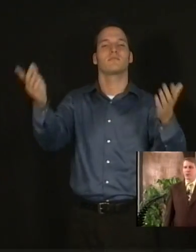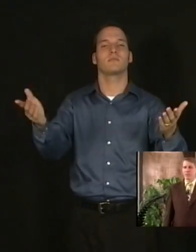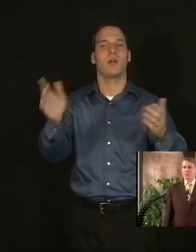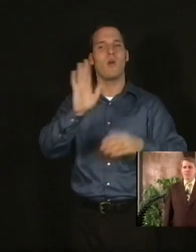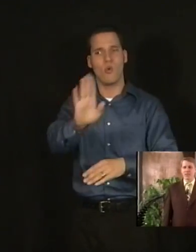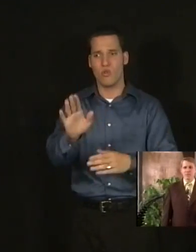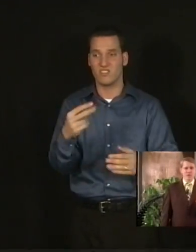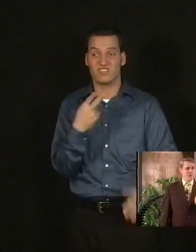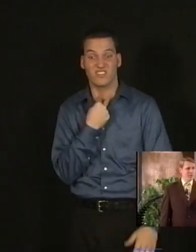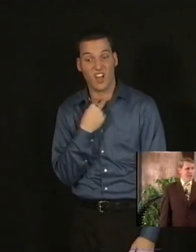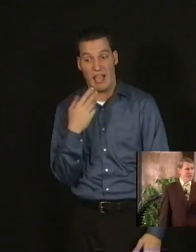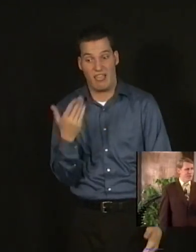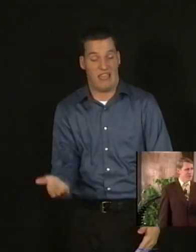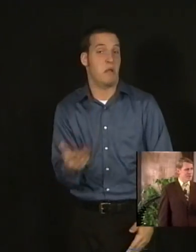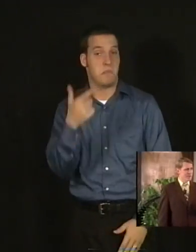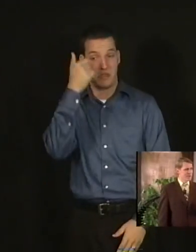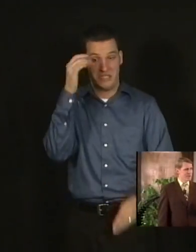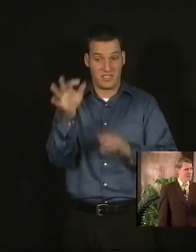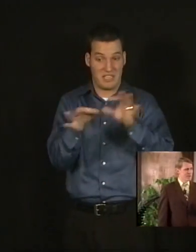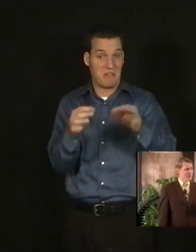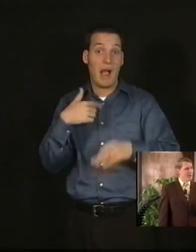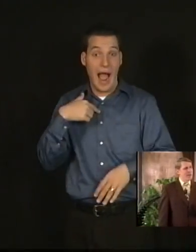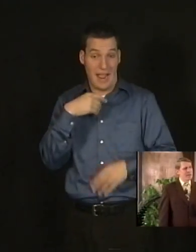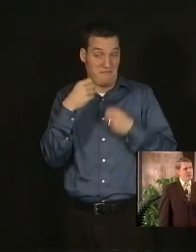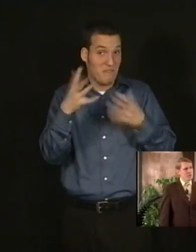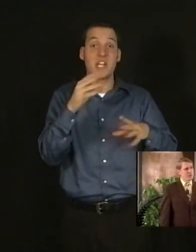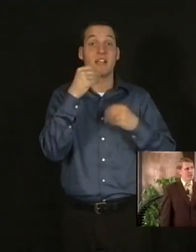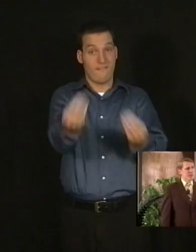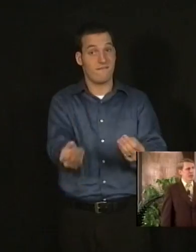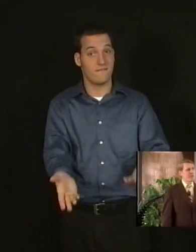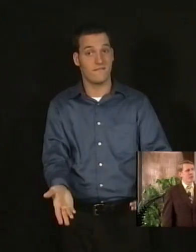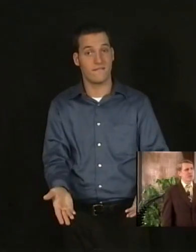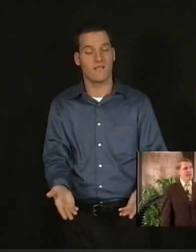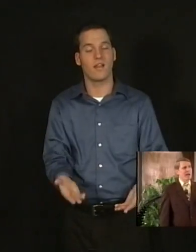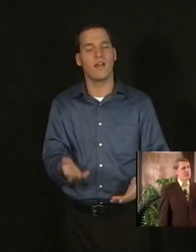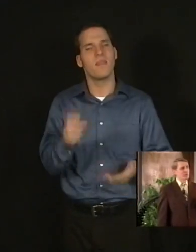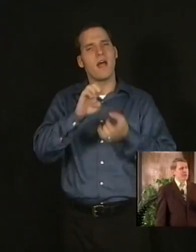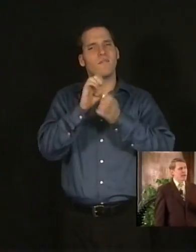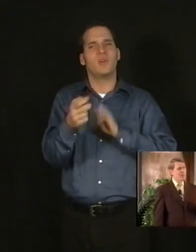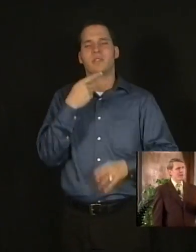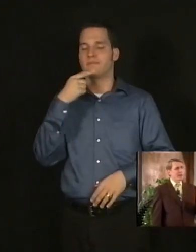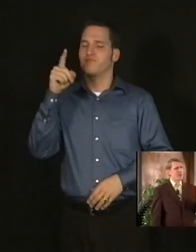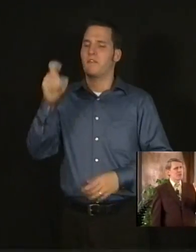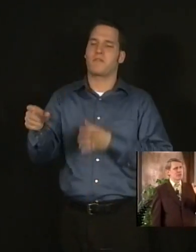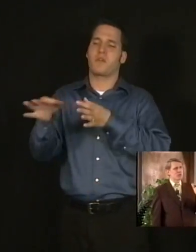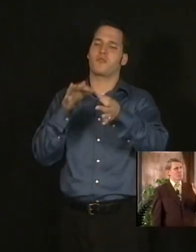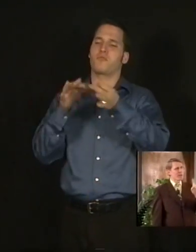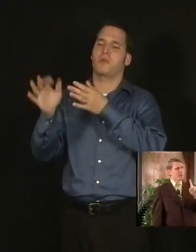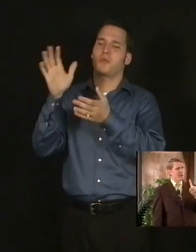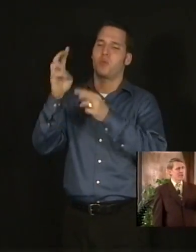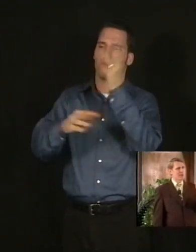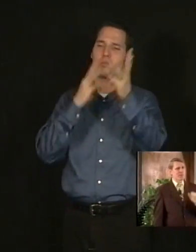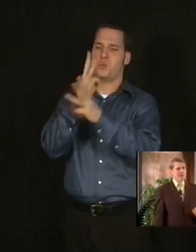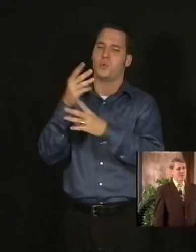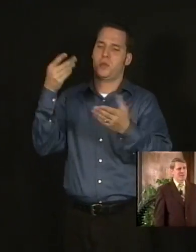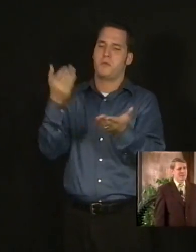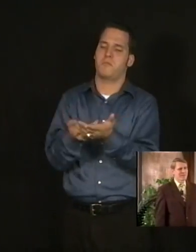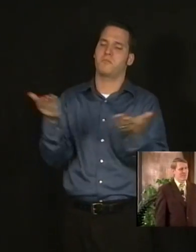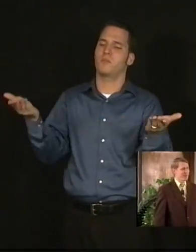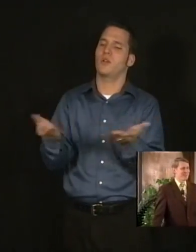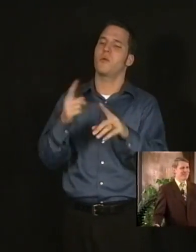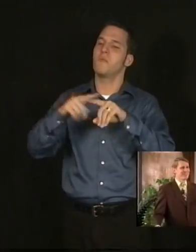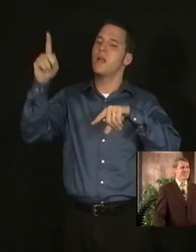water right up front because of the definitions I gave. And the evolutionist says we have to explain how the world got here, but we can't use supernatural as an